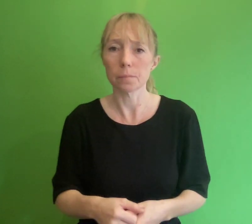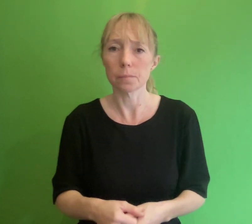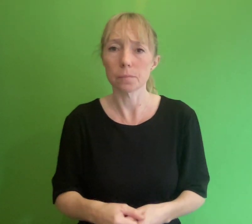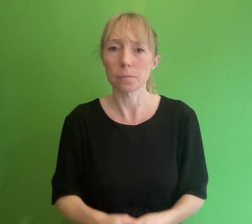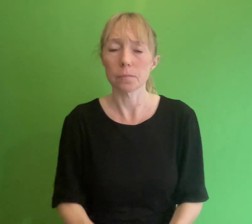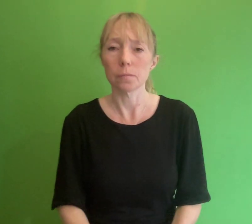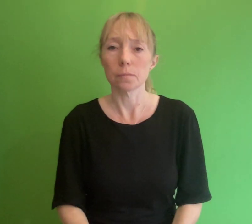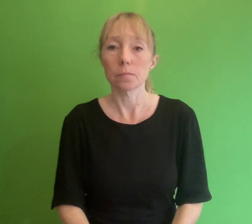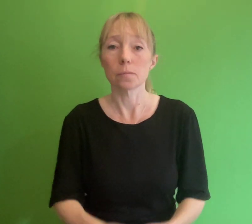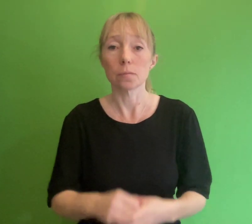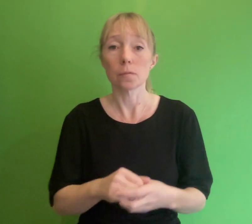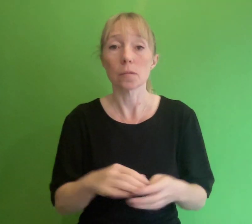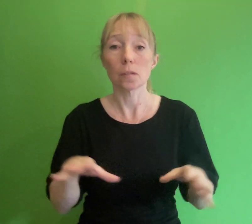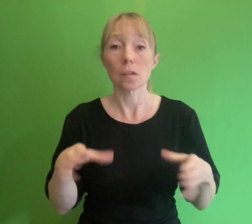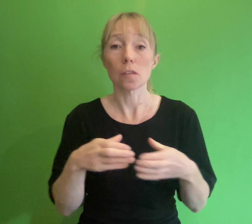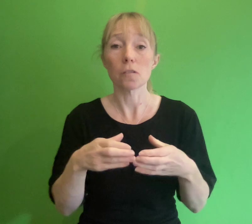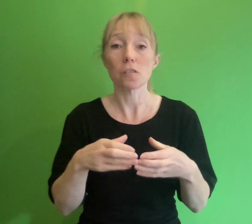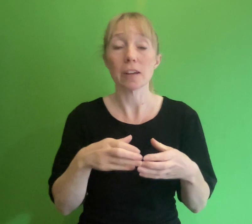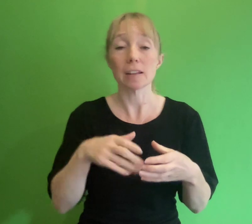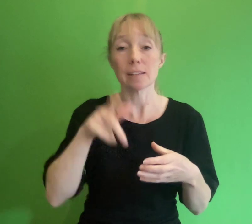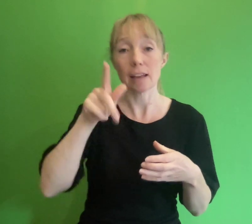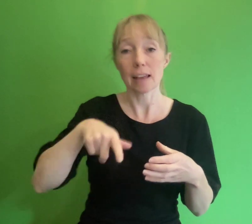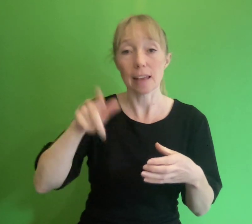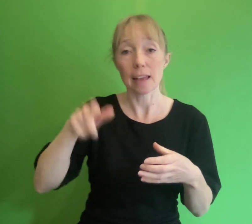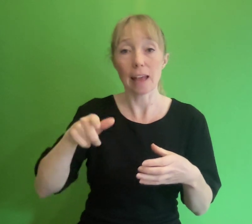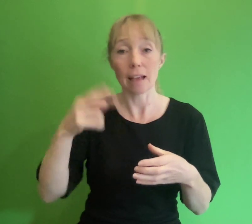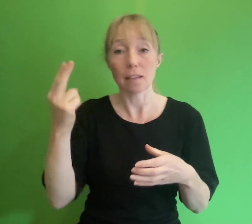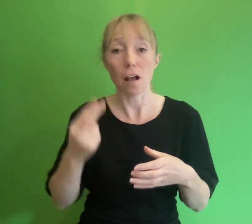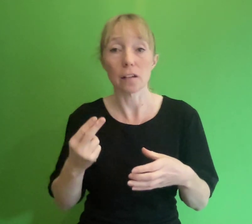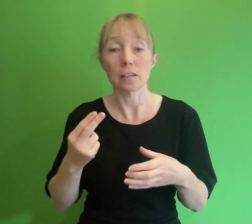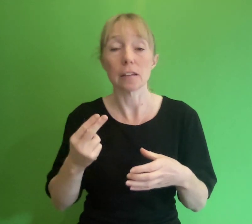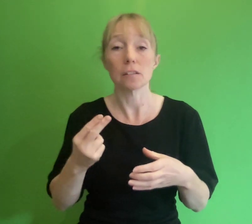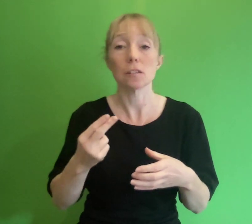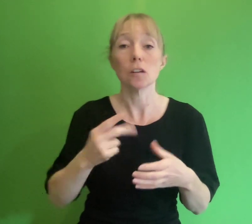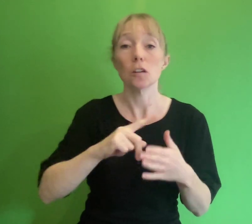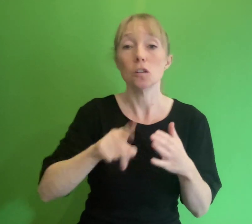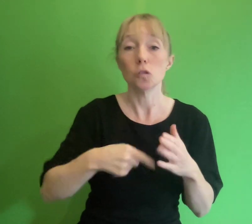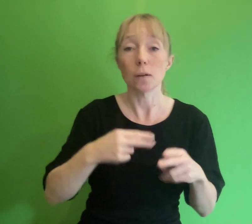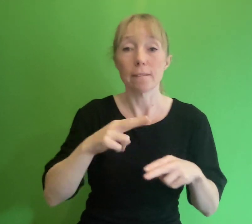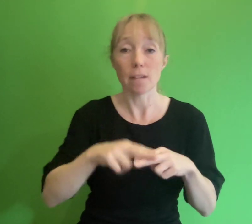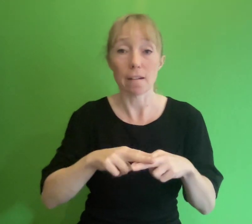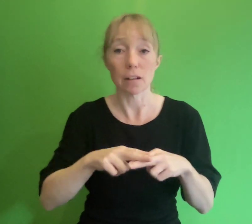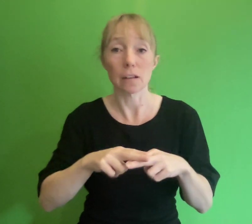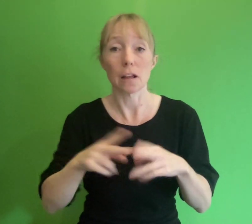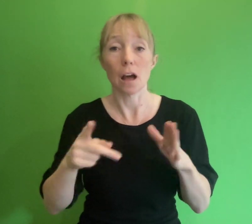The retreat's guest artists: Julie Farrell, Alia Gulamani,